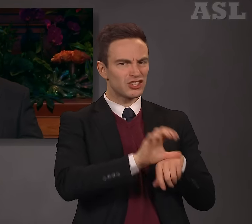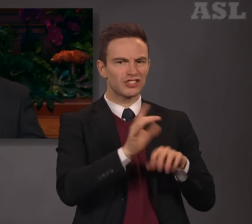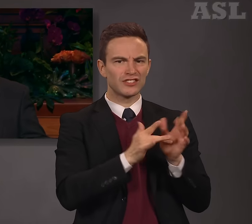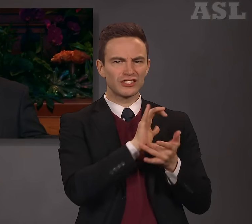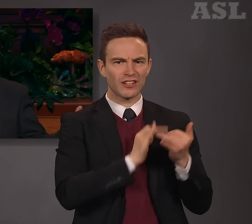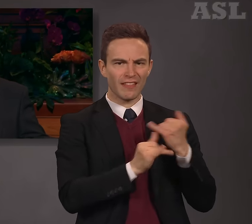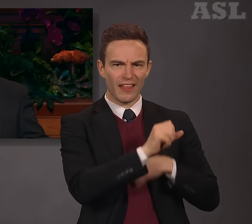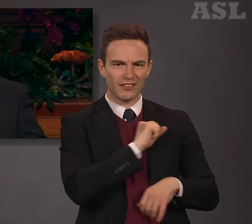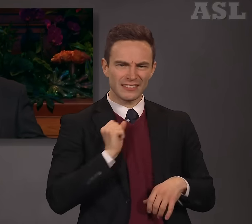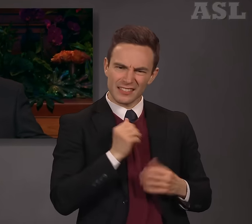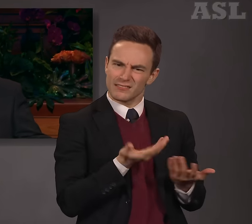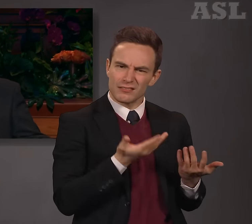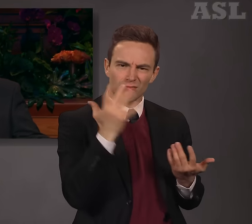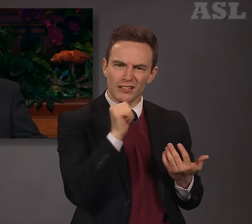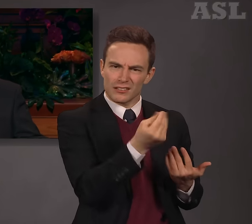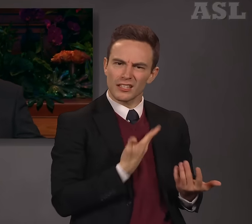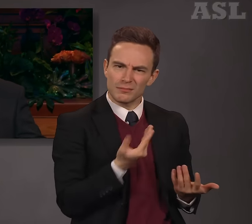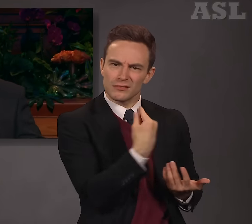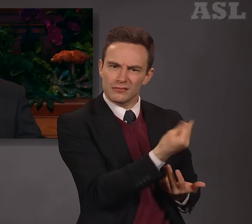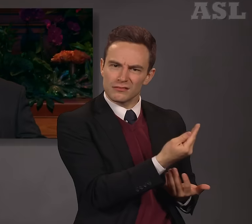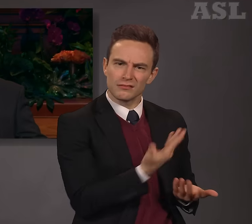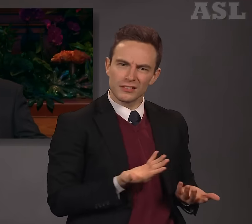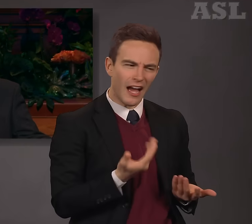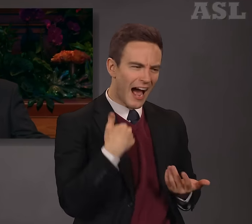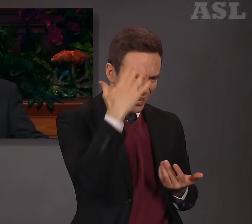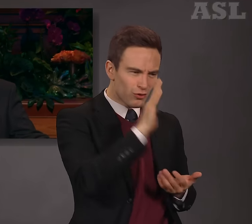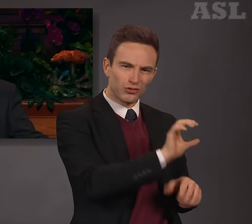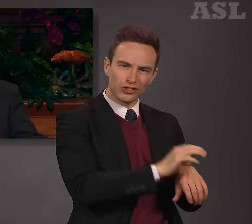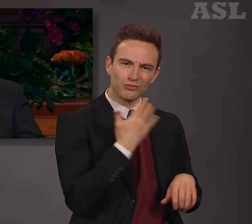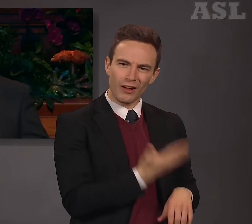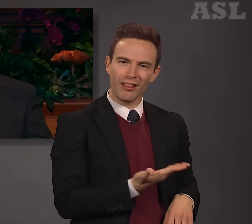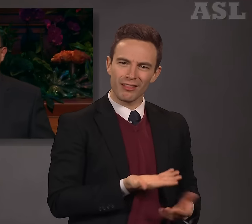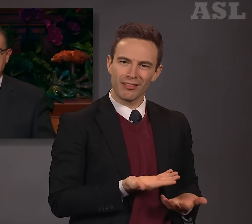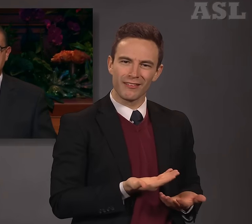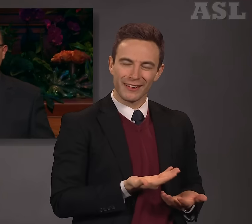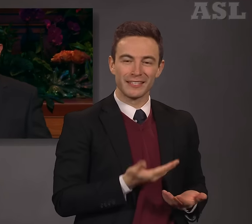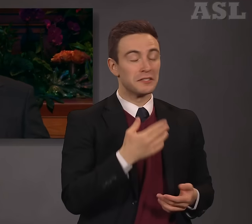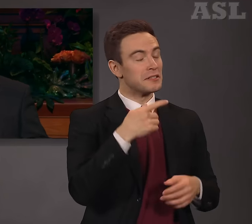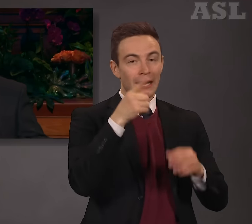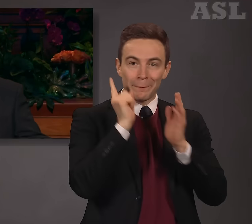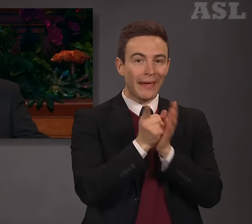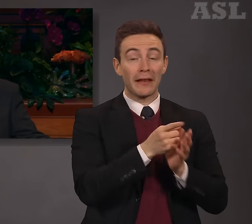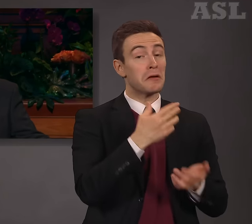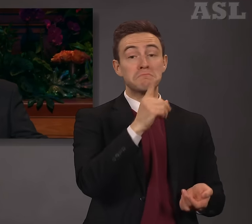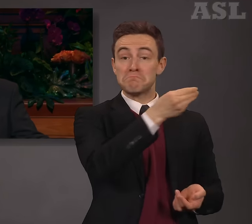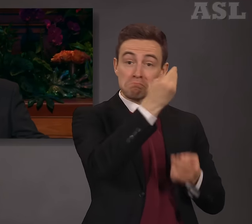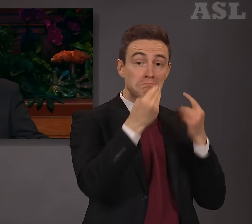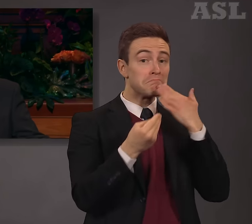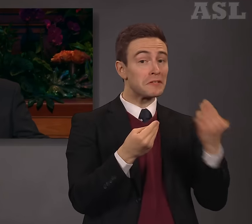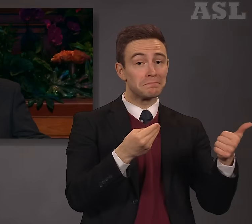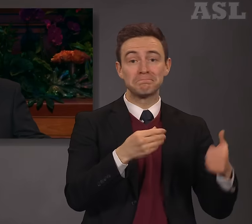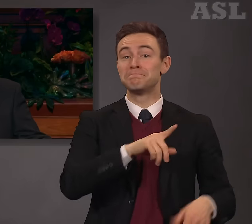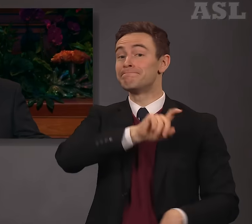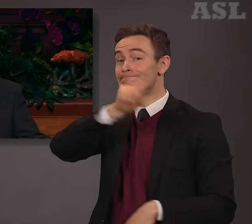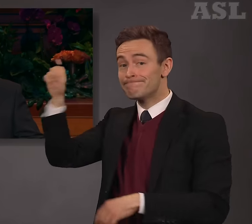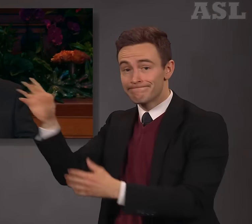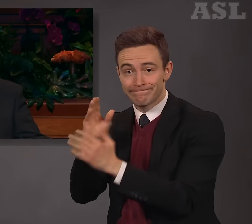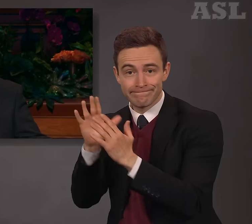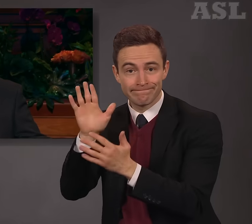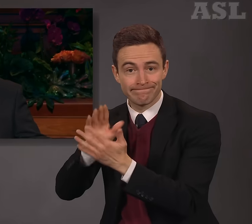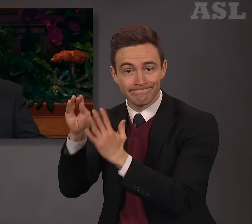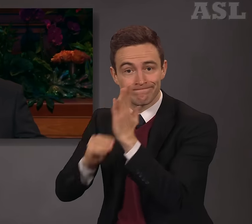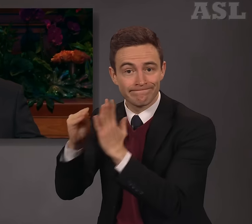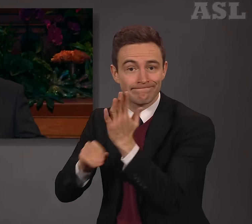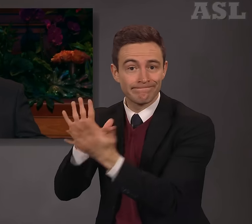Jesus Christ of Latter-day Saints? I know your church well." So he immediately began to prepare the document. We were even